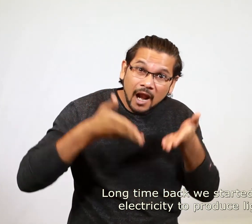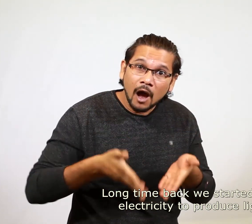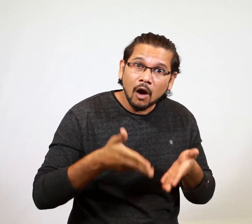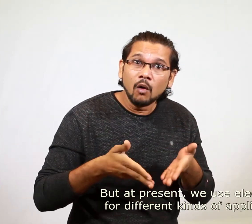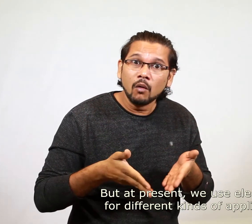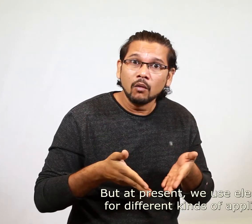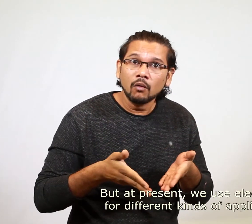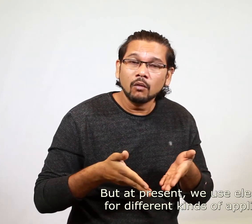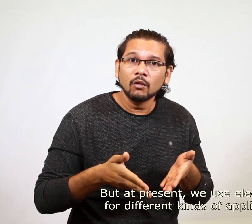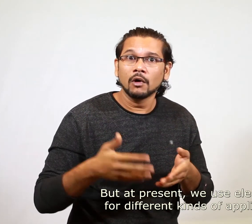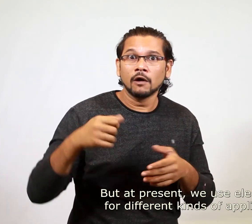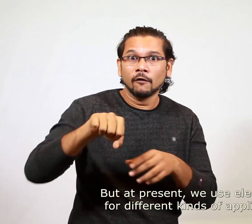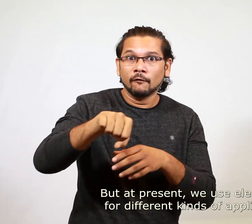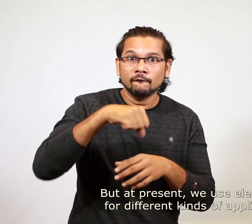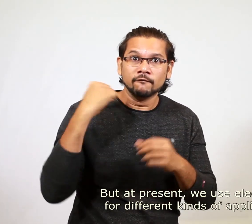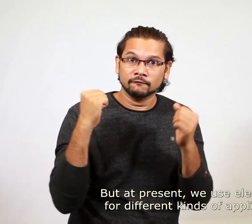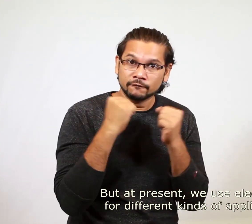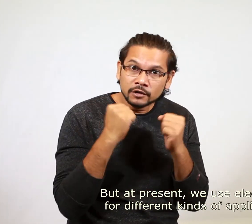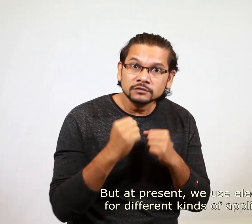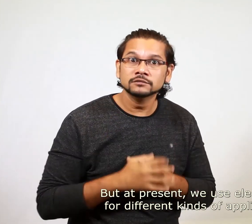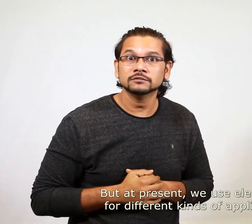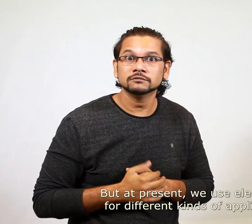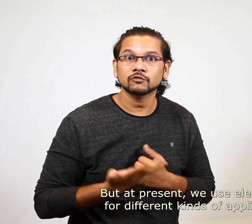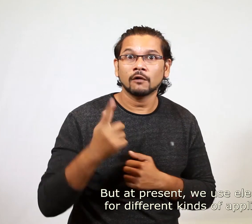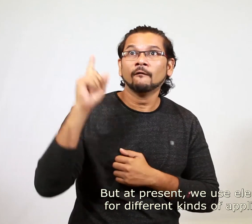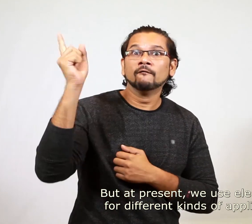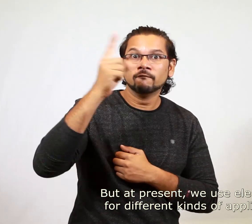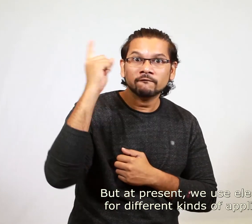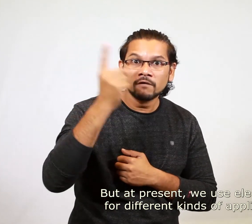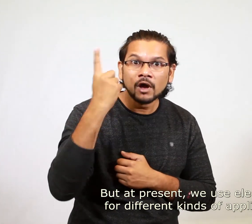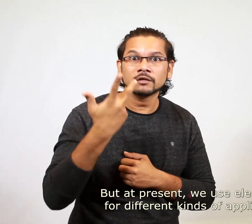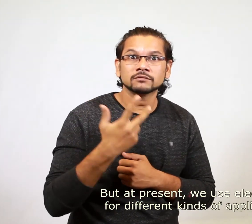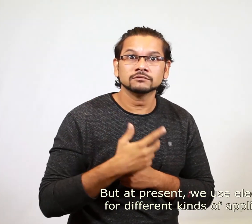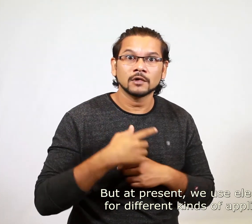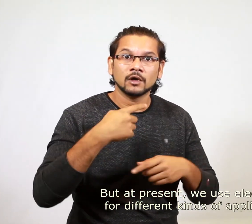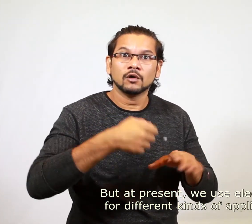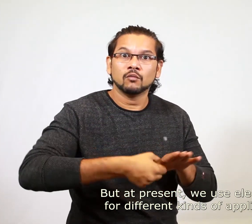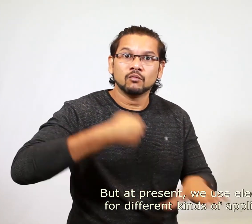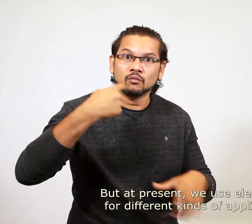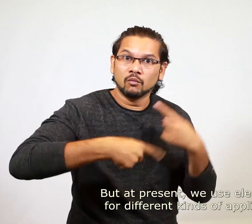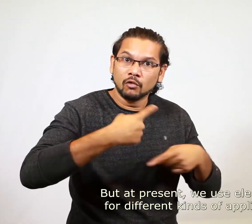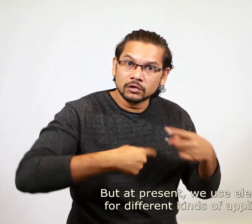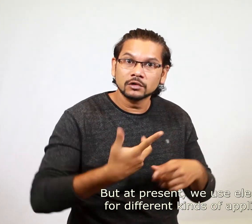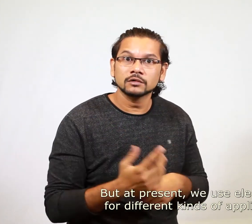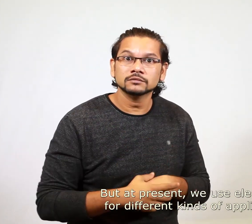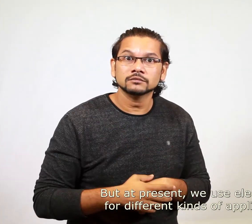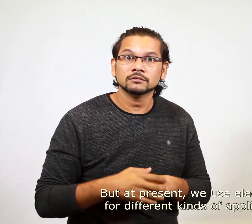But at present, we use electricity for different kinds of appliances,